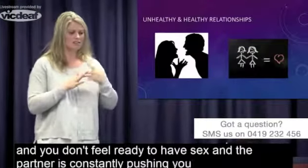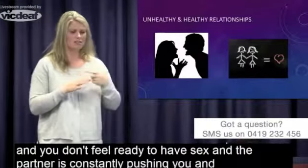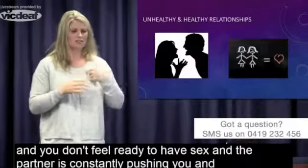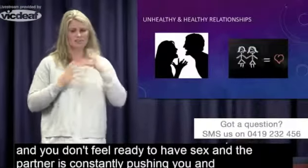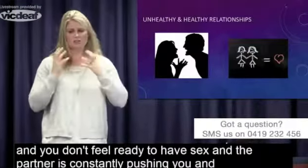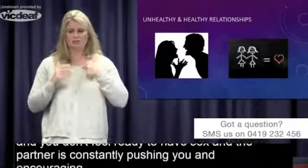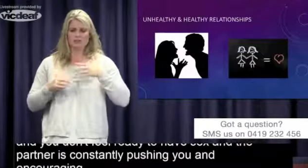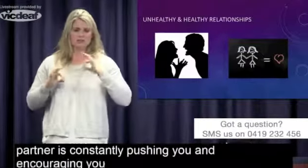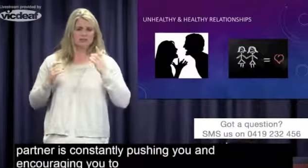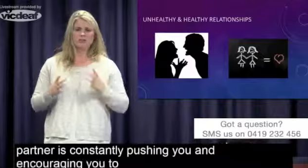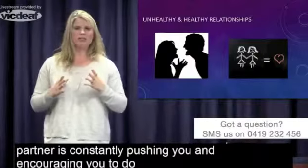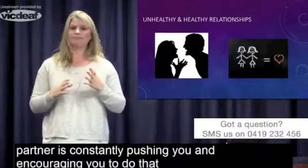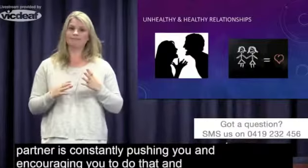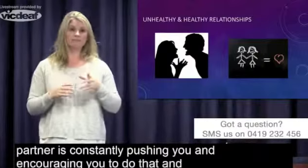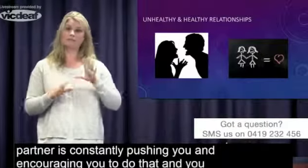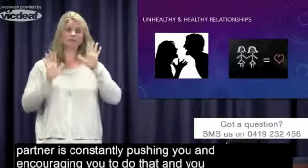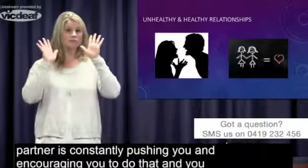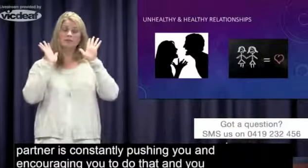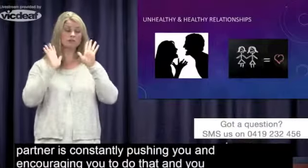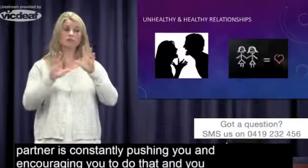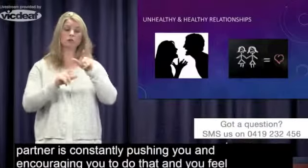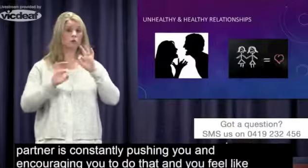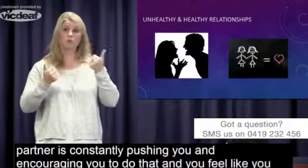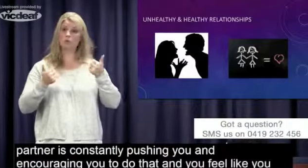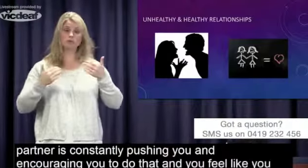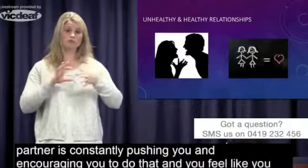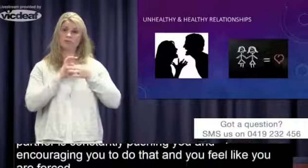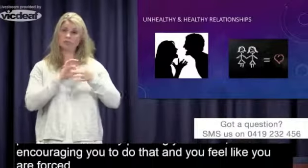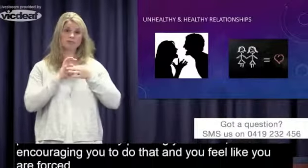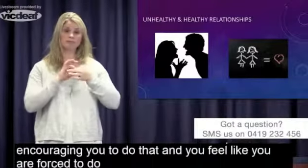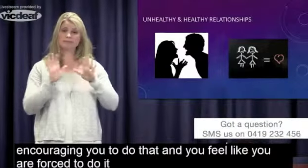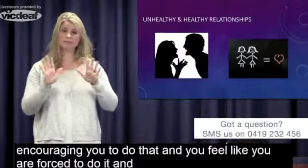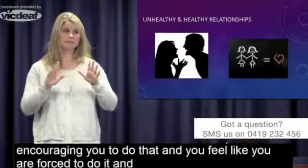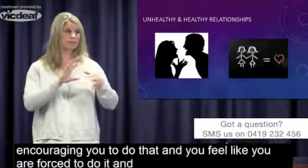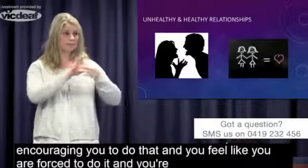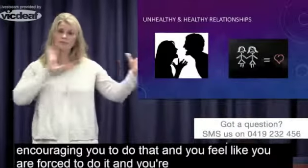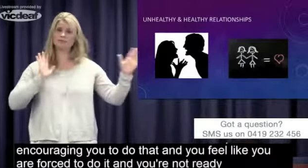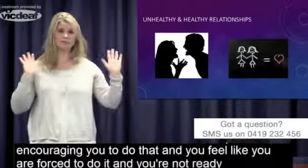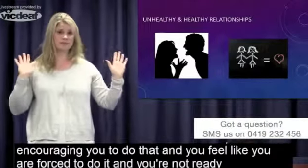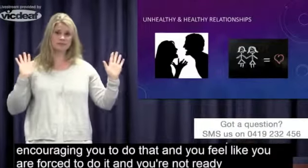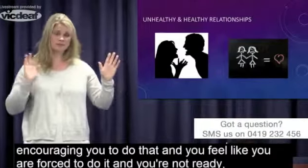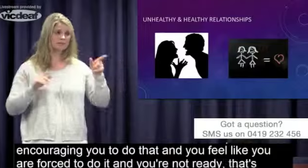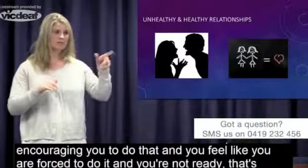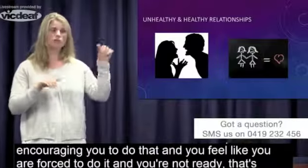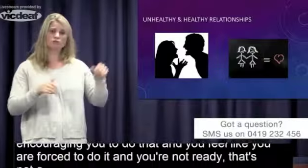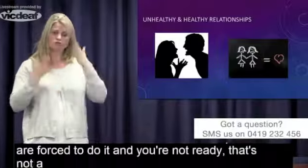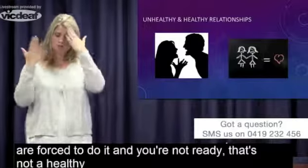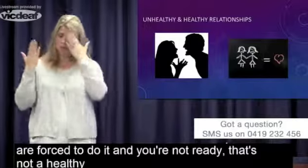you feel like you're forced to do it and you're not ready, that's not a healthy relationship. It's quite important to end